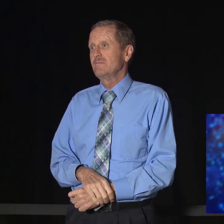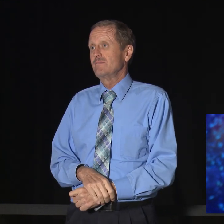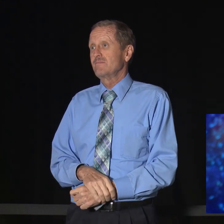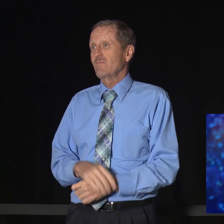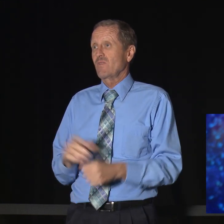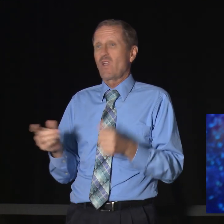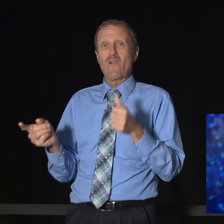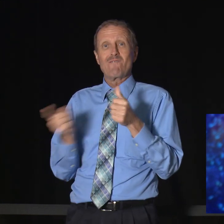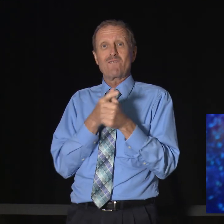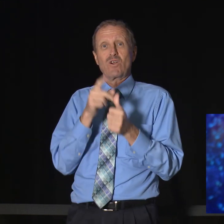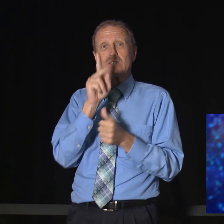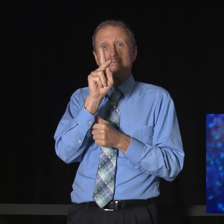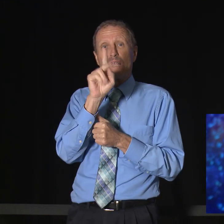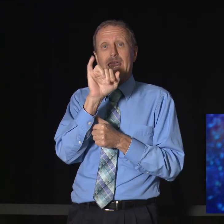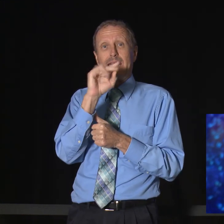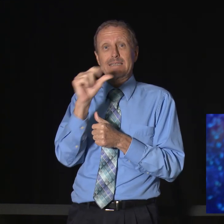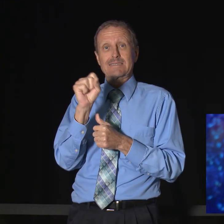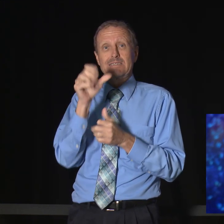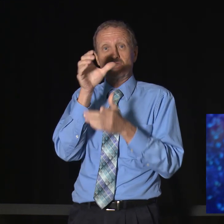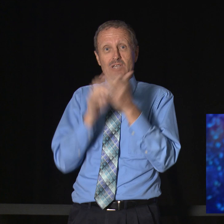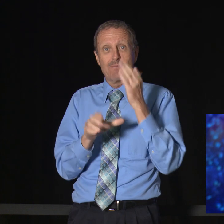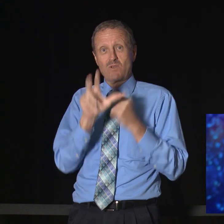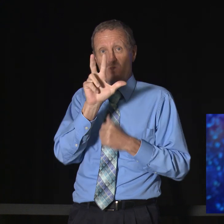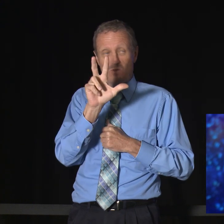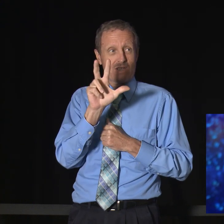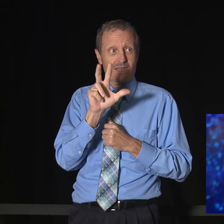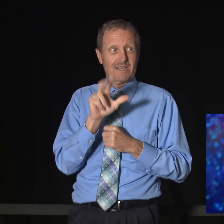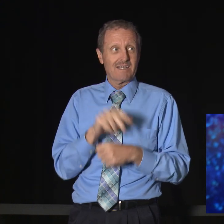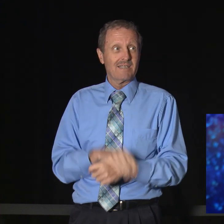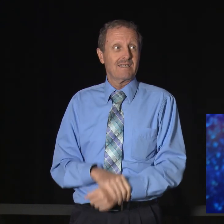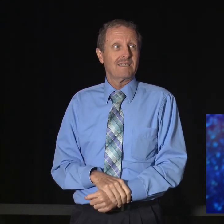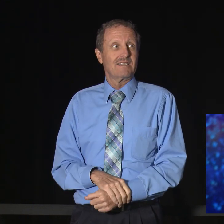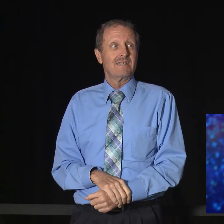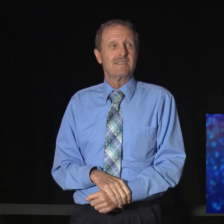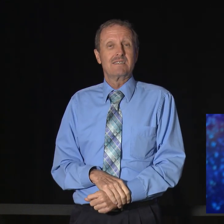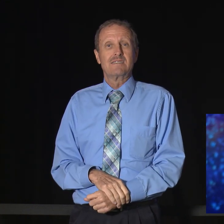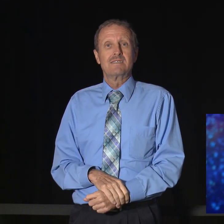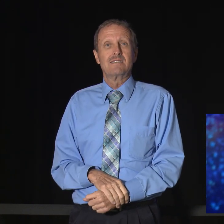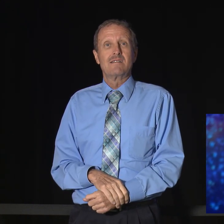1 Kings chapter 3.